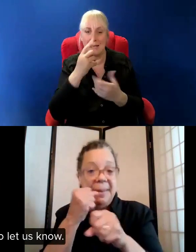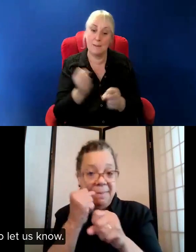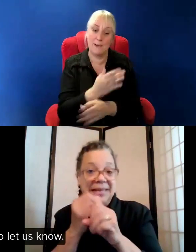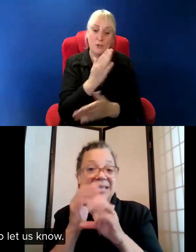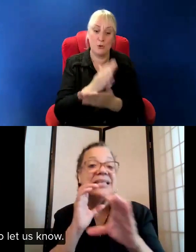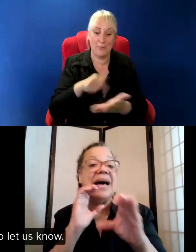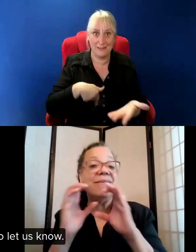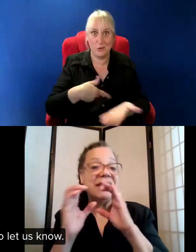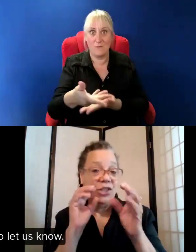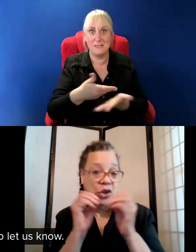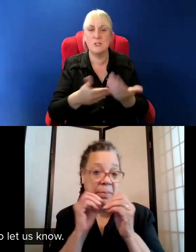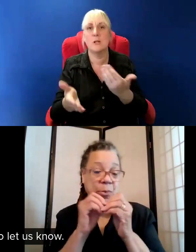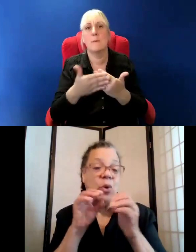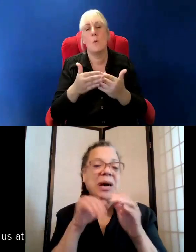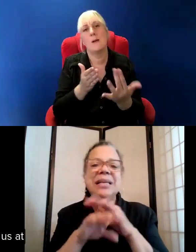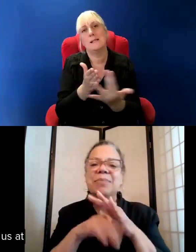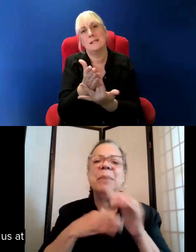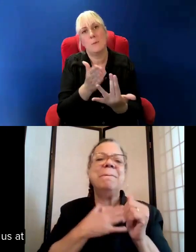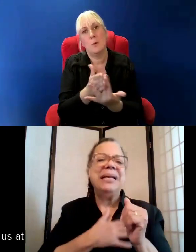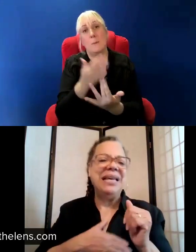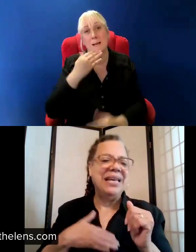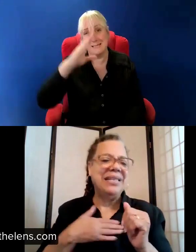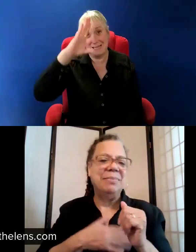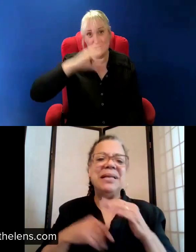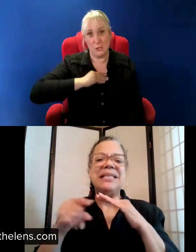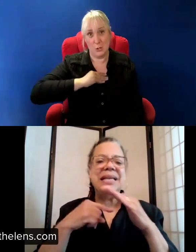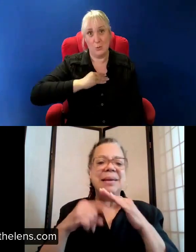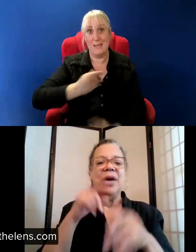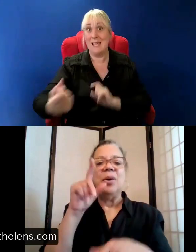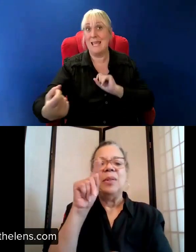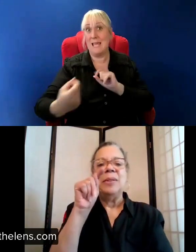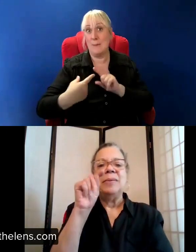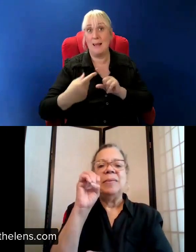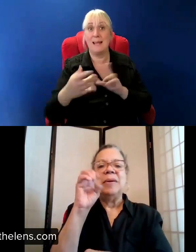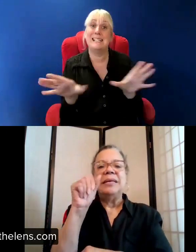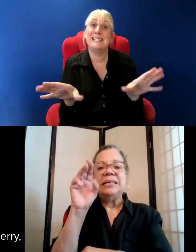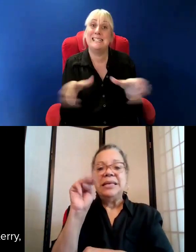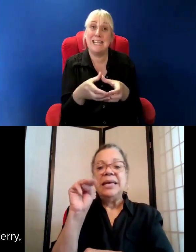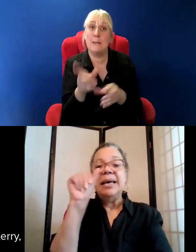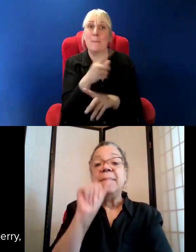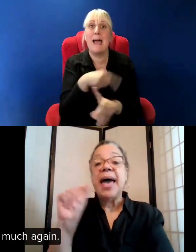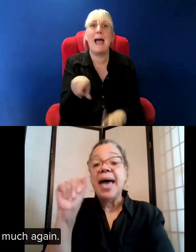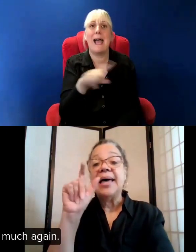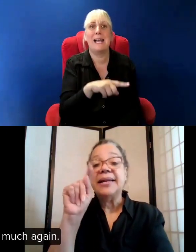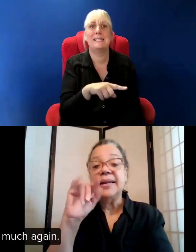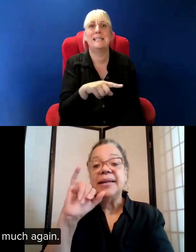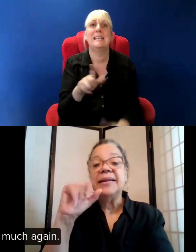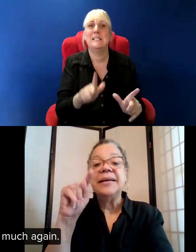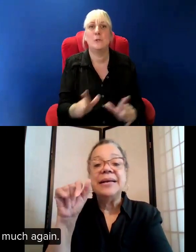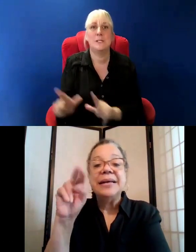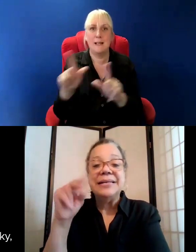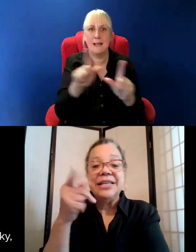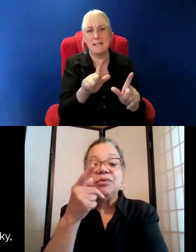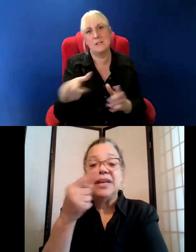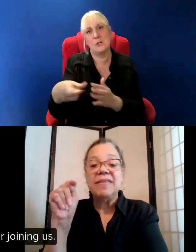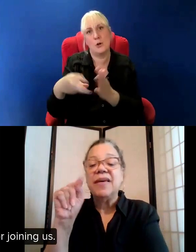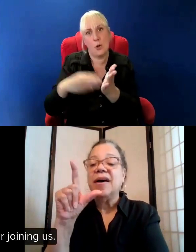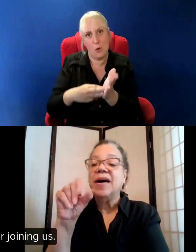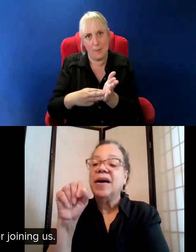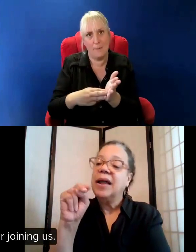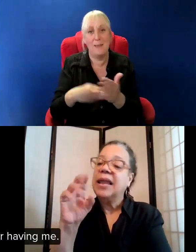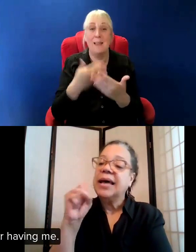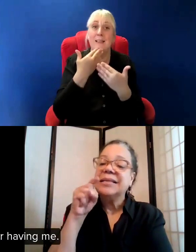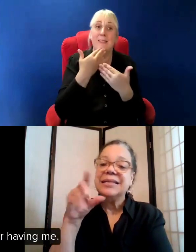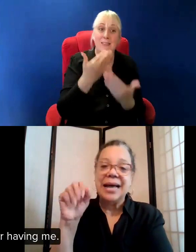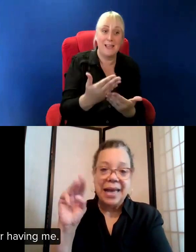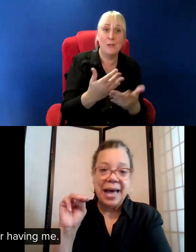more accessible. Do let us know. Email us at team@tiltingthelens.com. But Kerry, thank you so much again. Nikki, thank you for